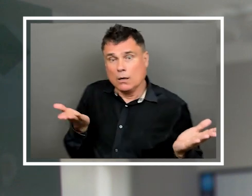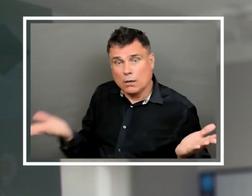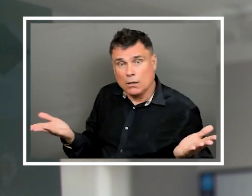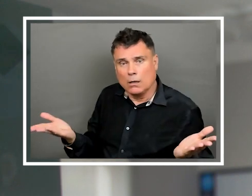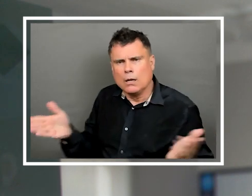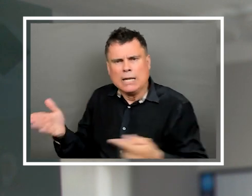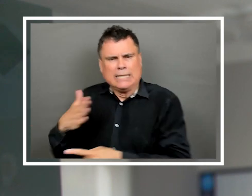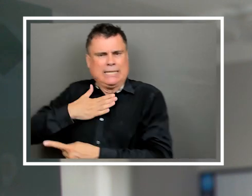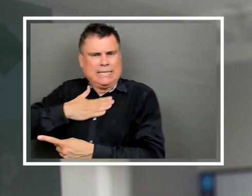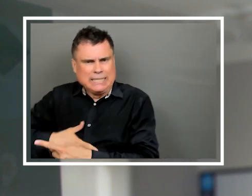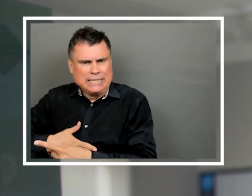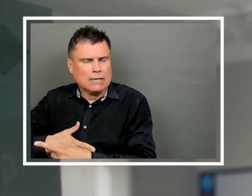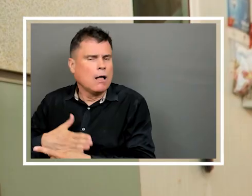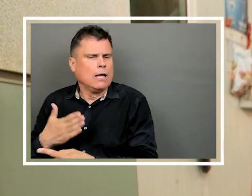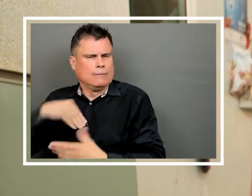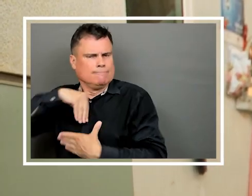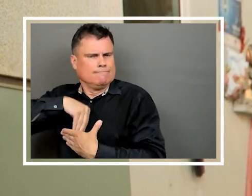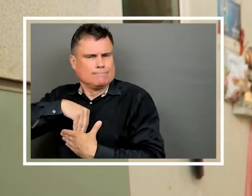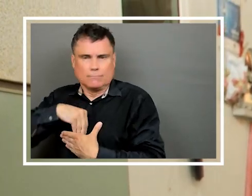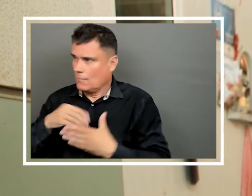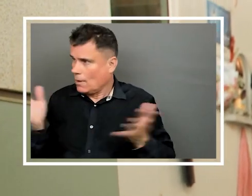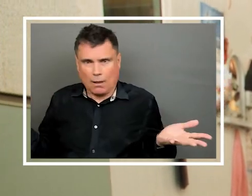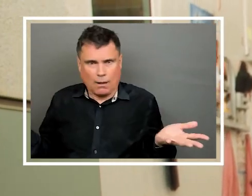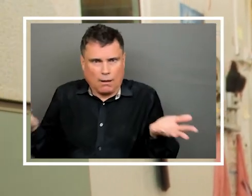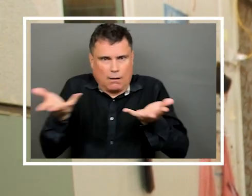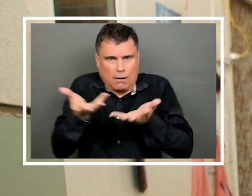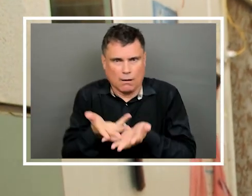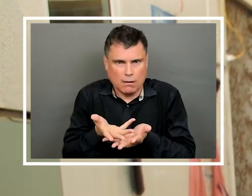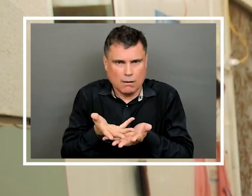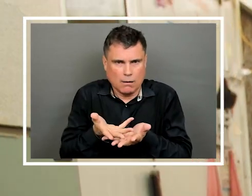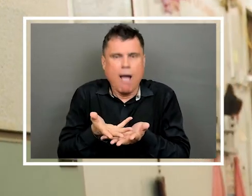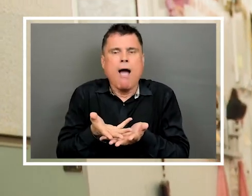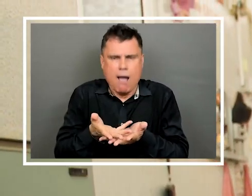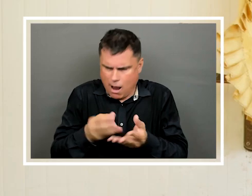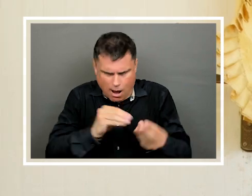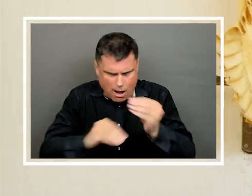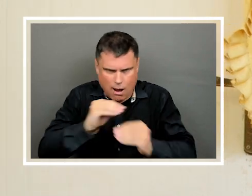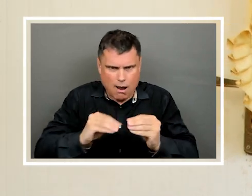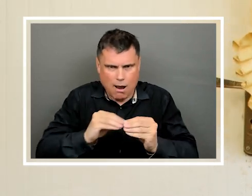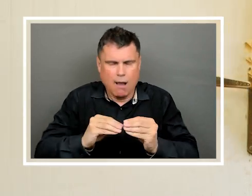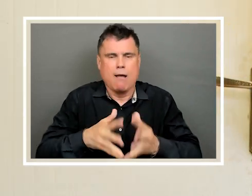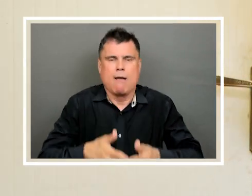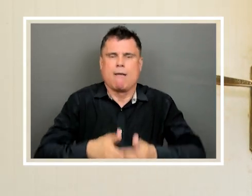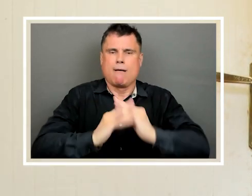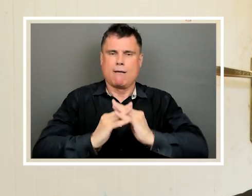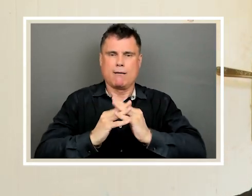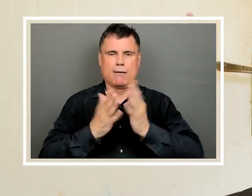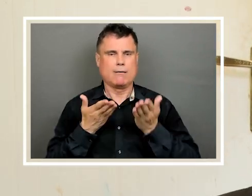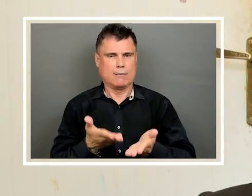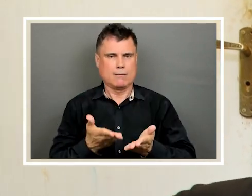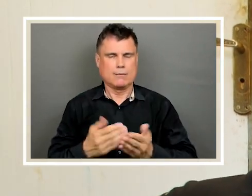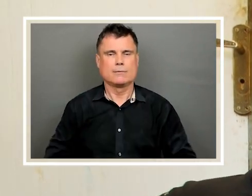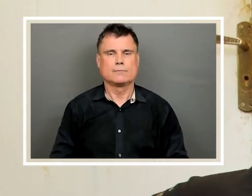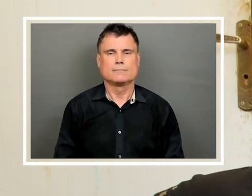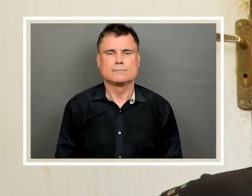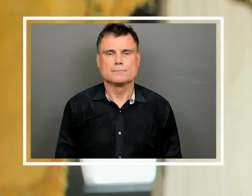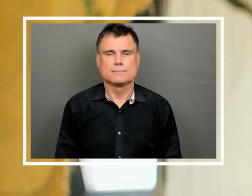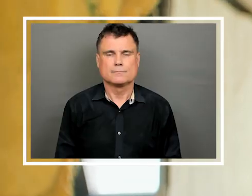what they need and how they feel it's the best way to provide it for them. Hamza, 11.